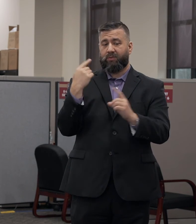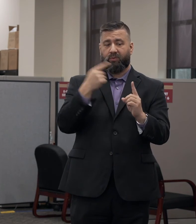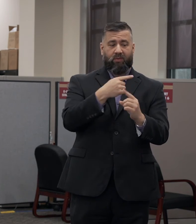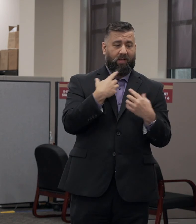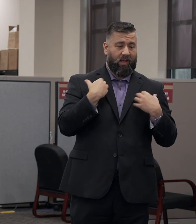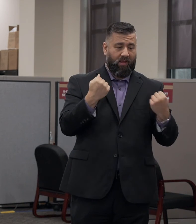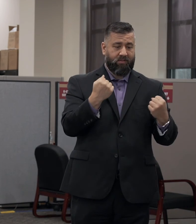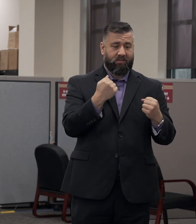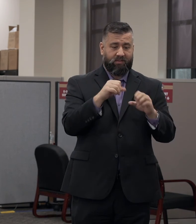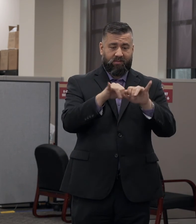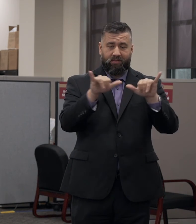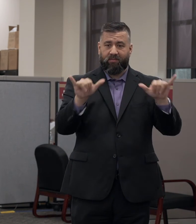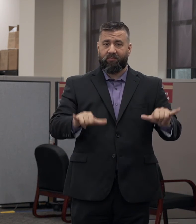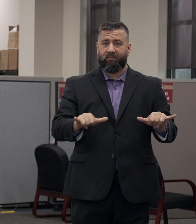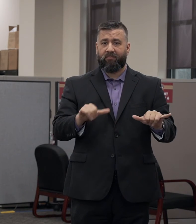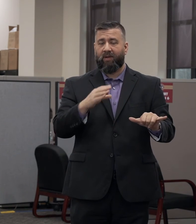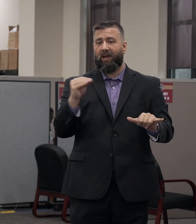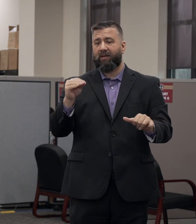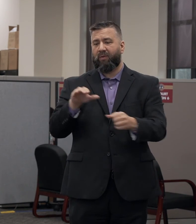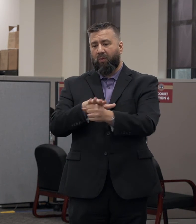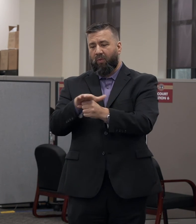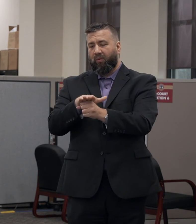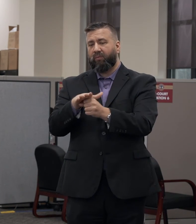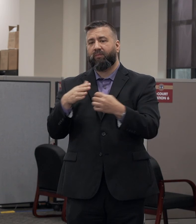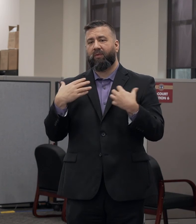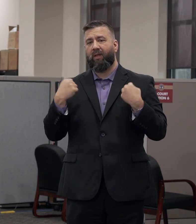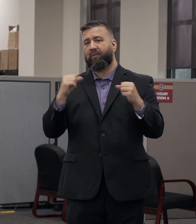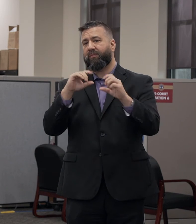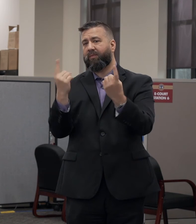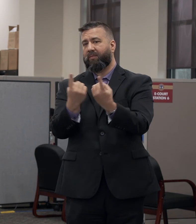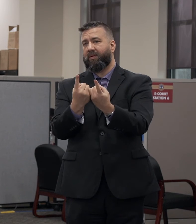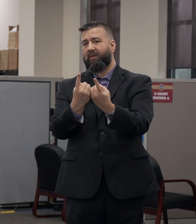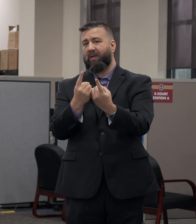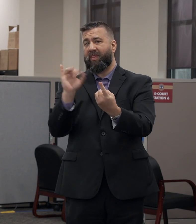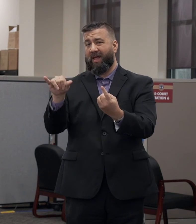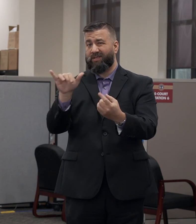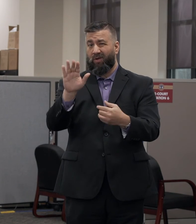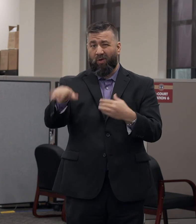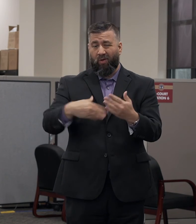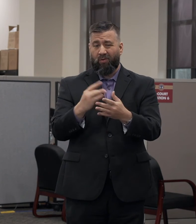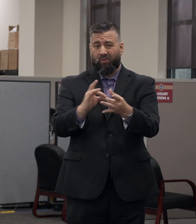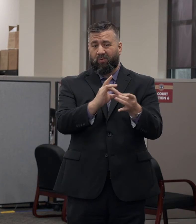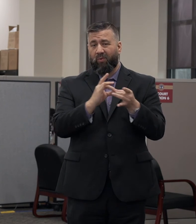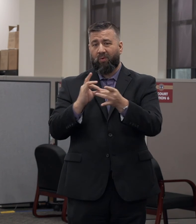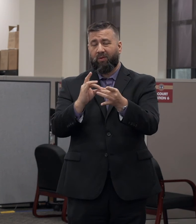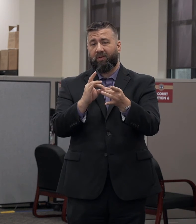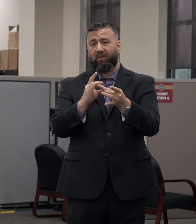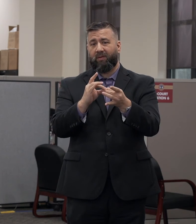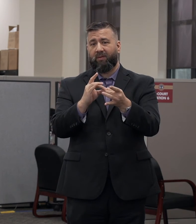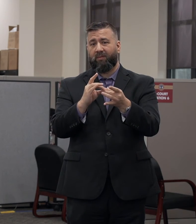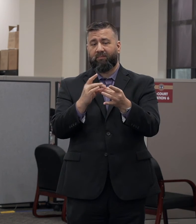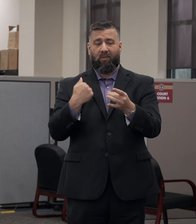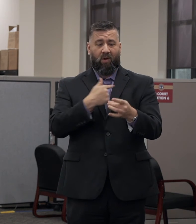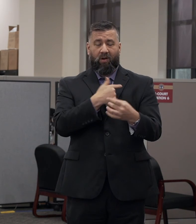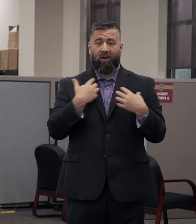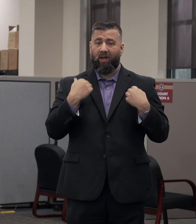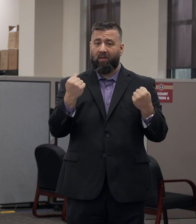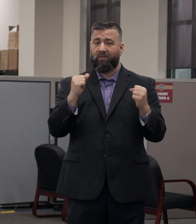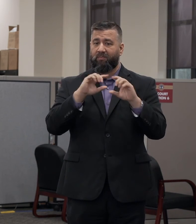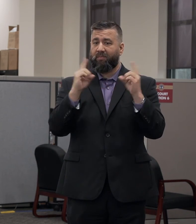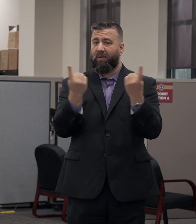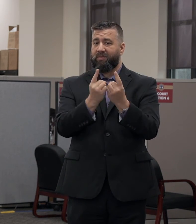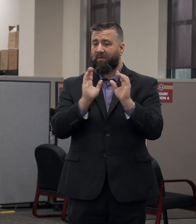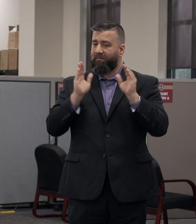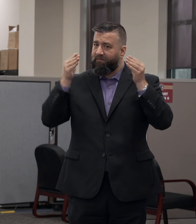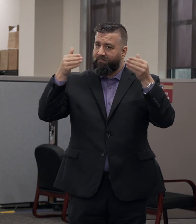systems and to our local public health departments, and those are all coordinated in a way. Our health department certainly is focusing